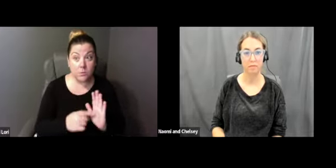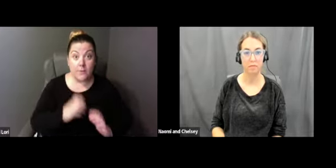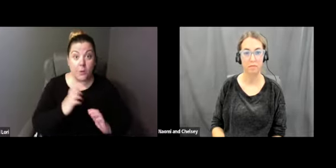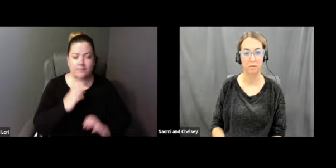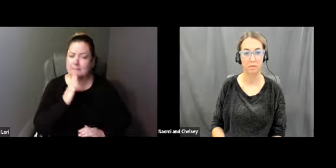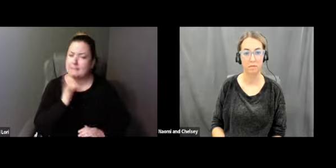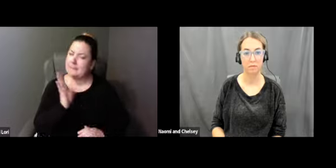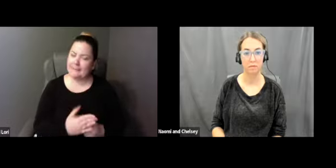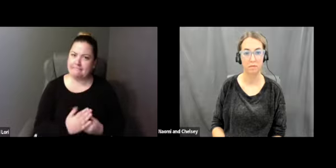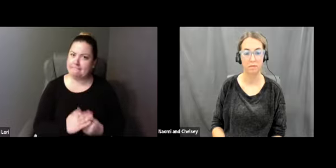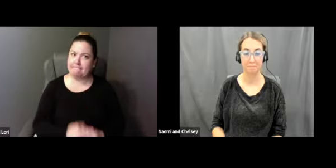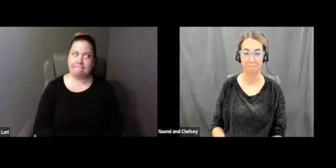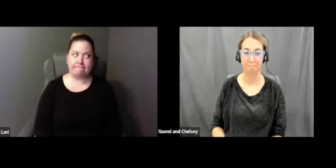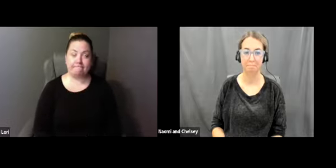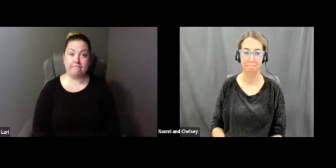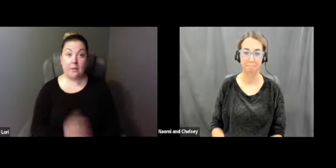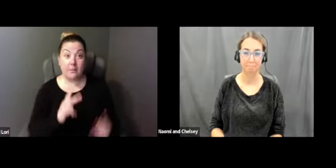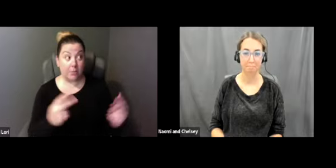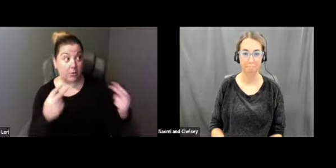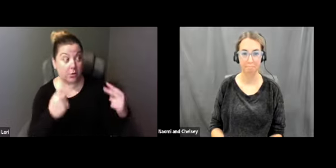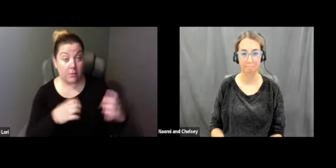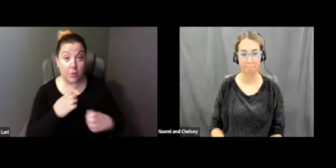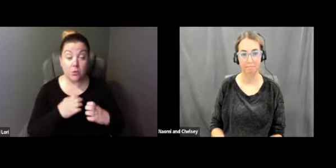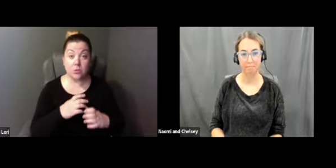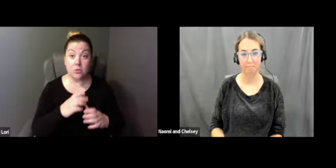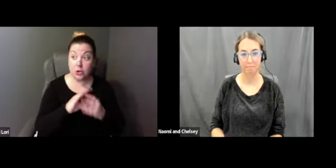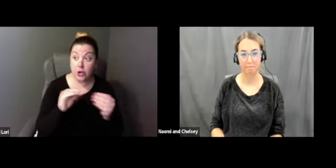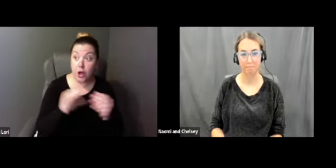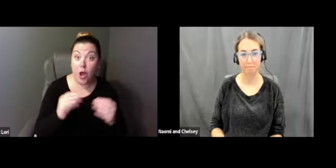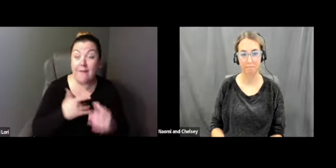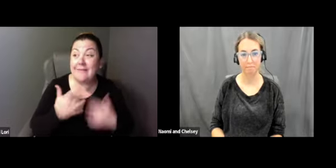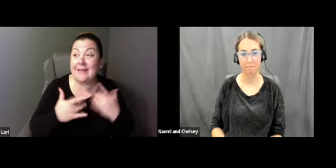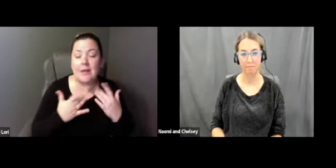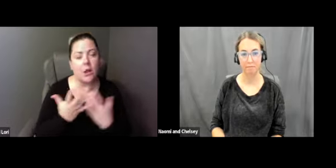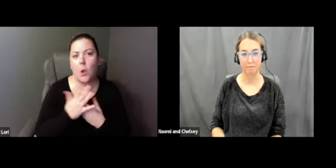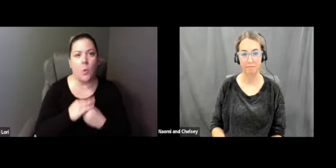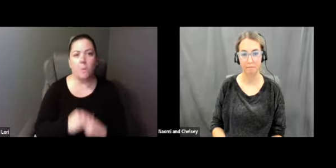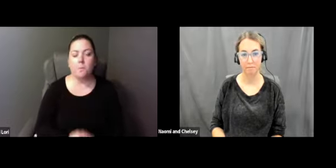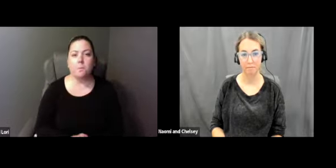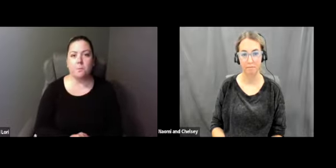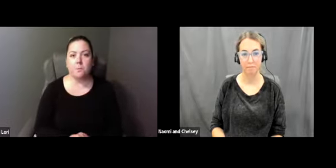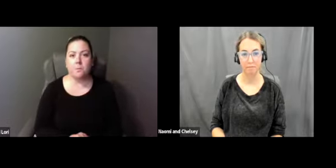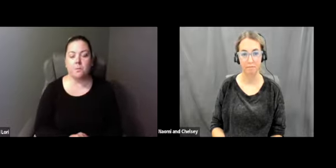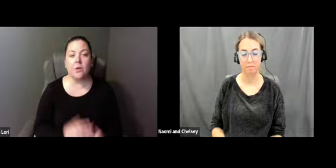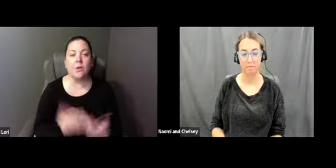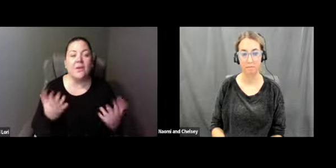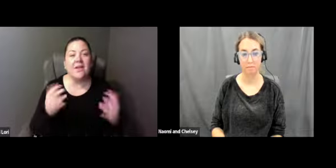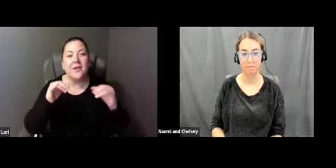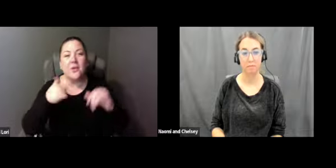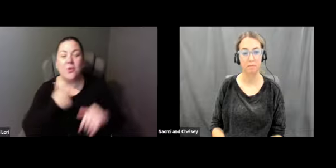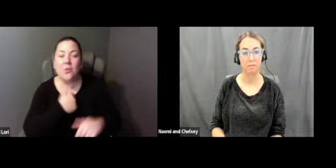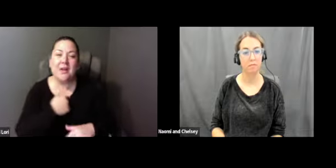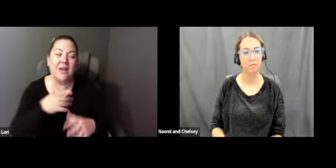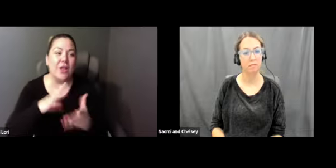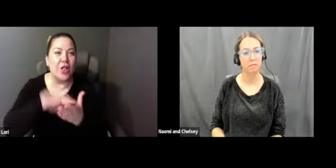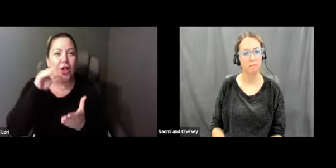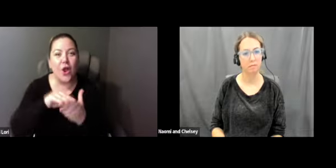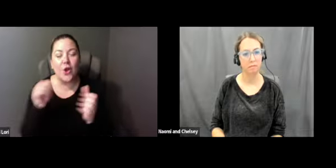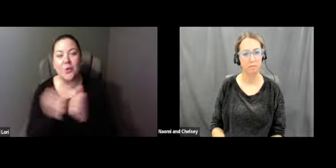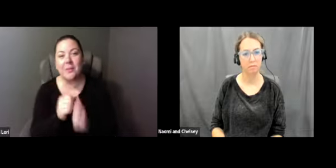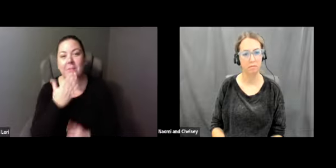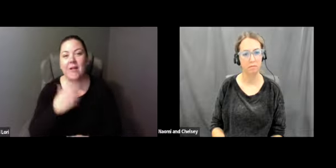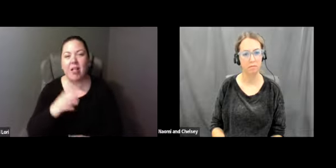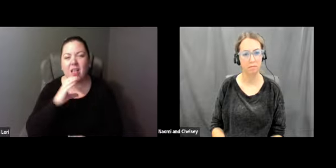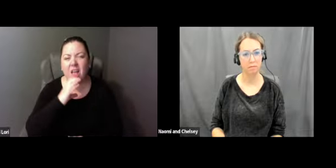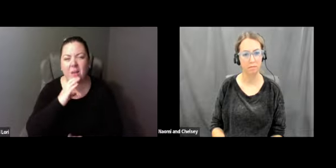emotions. They definitely can't show their emotions. They can't talk about their emotions. And when we do workshops with Betty Colonomos, where we start unpacking affect